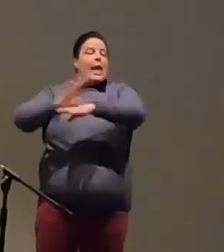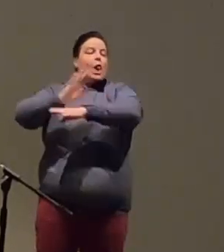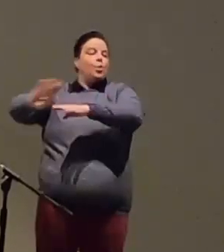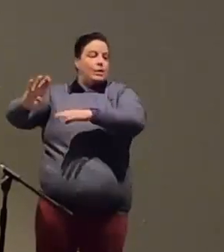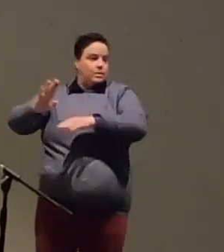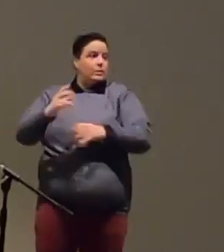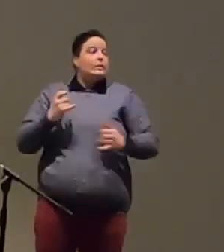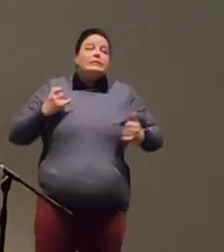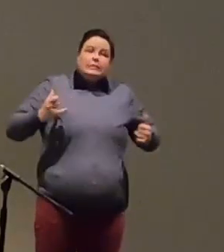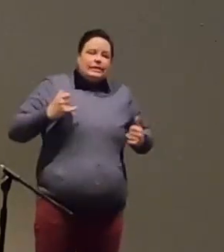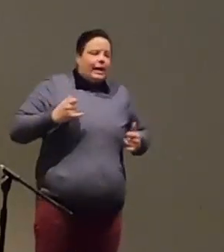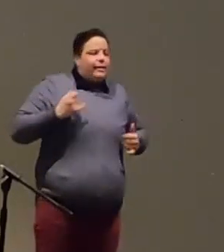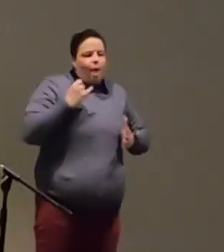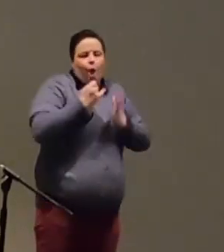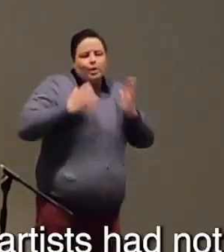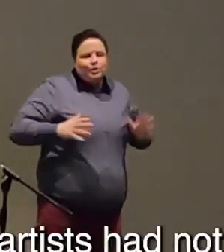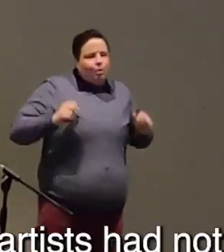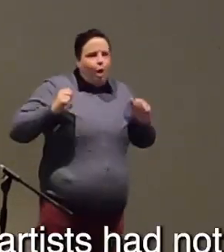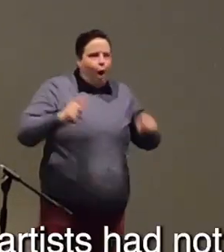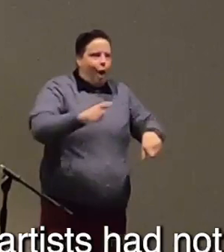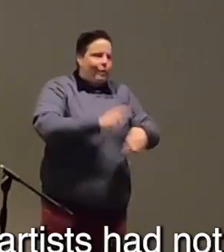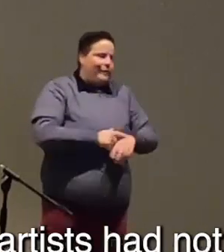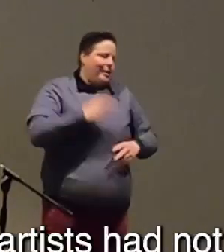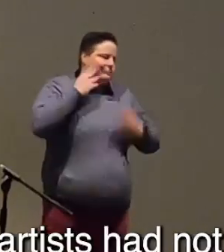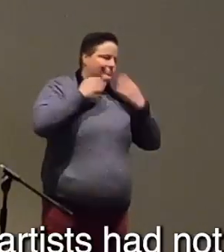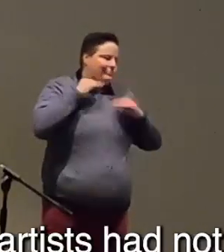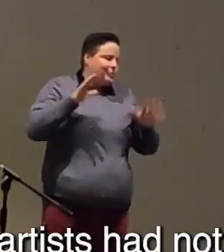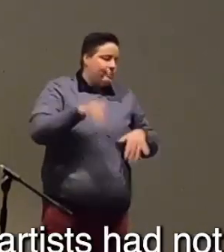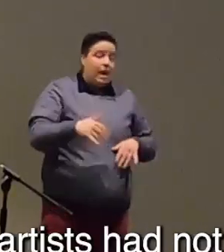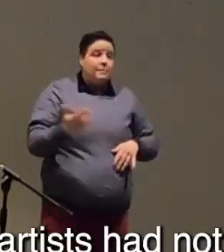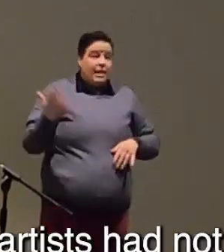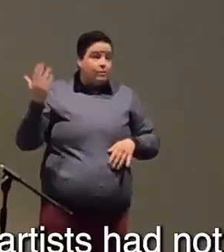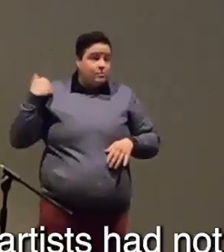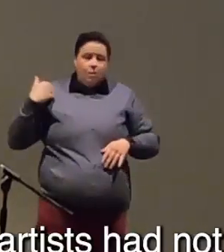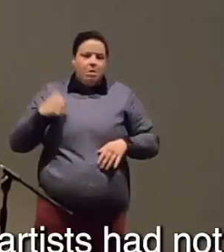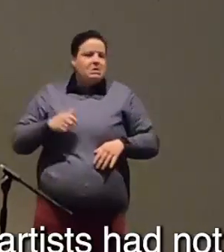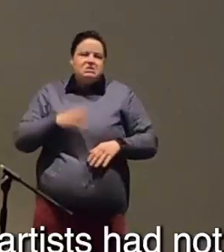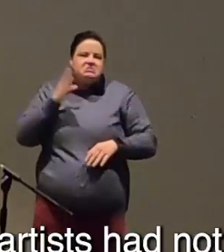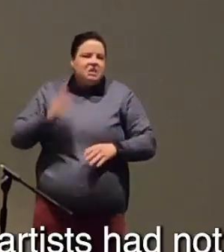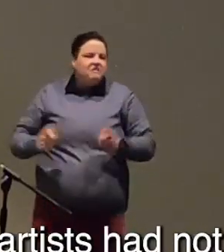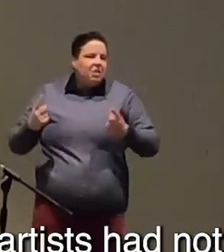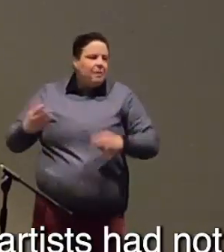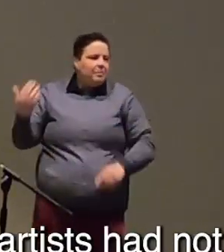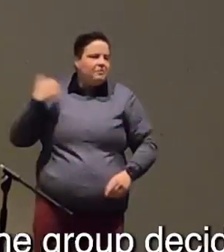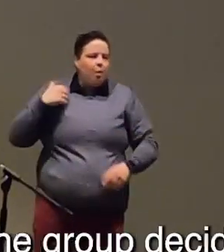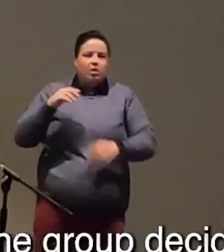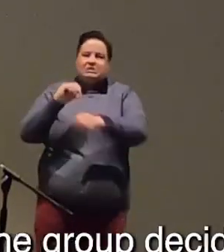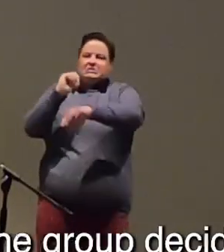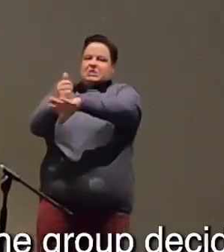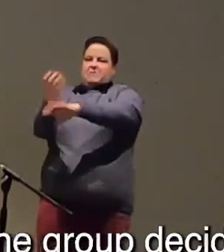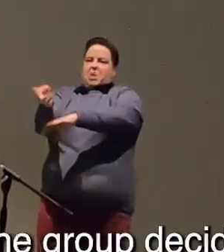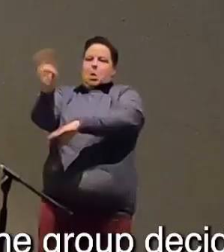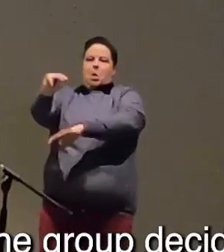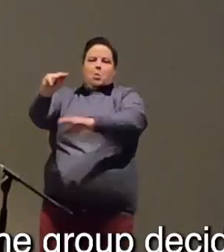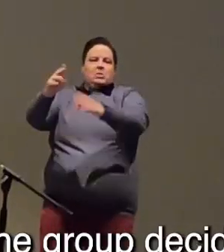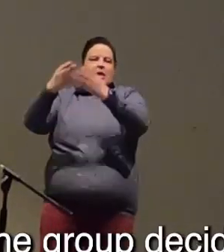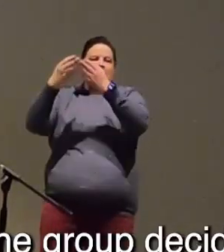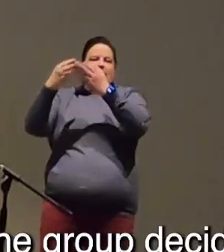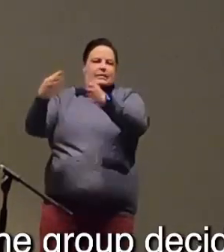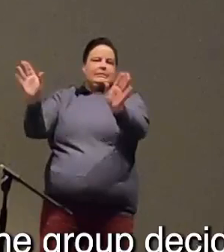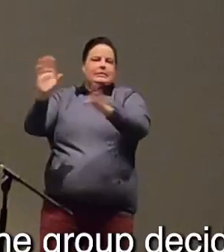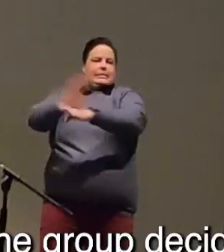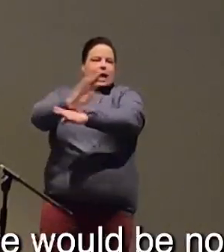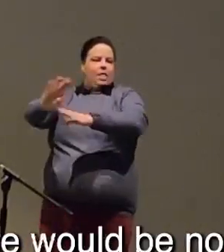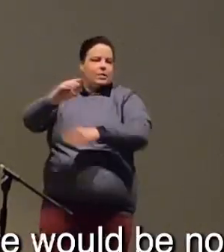today, artists do this all the time, but artists had not done this. This had not happened before. The group decided that unlike